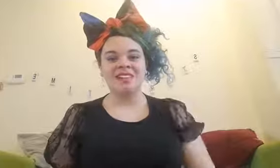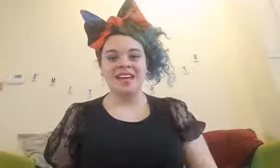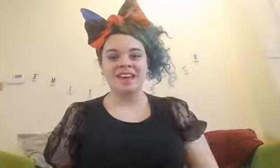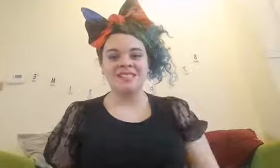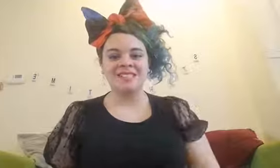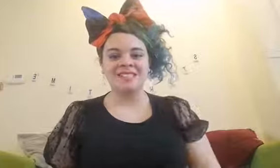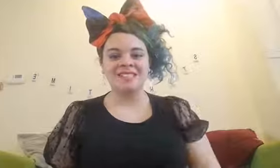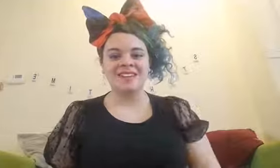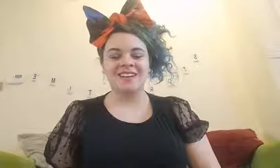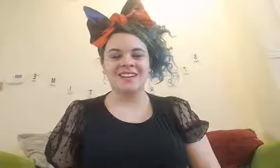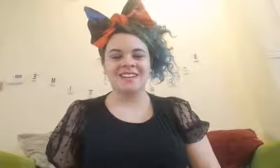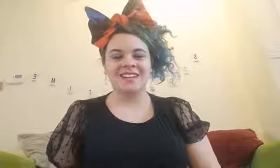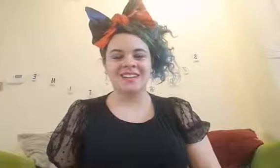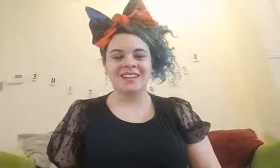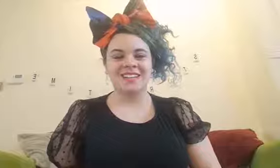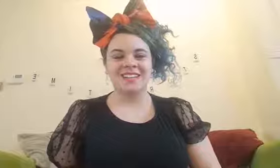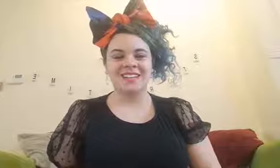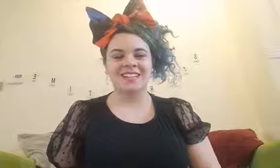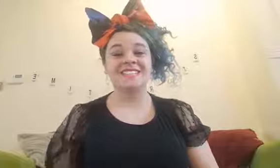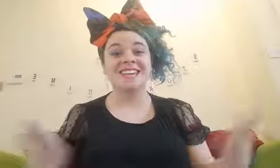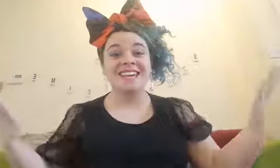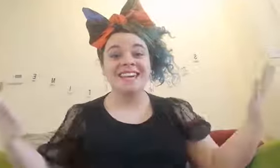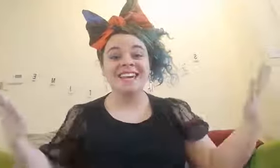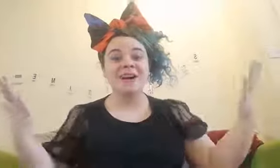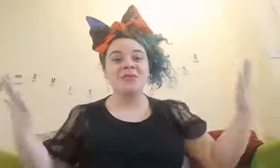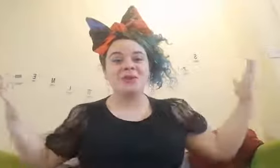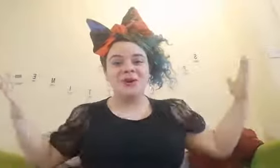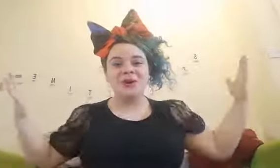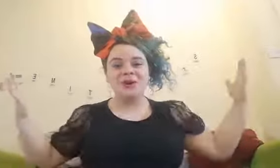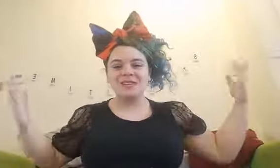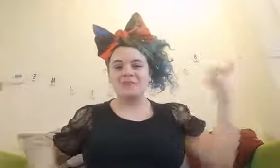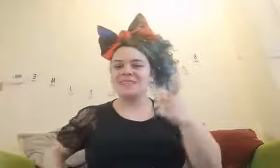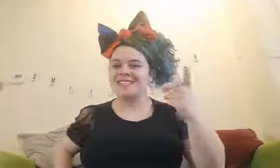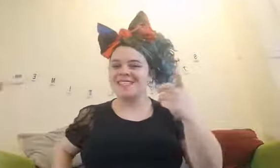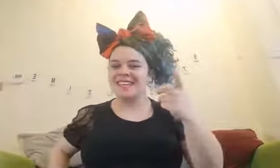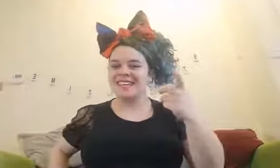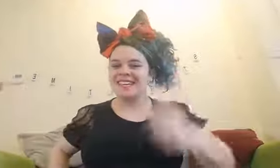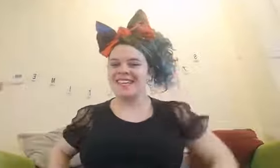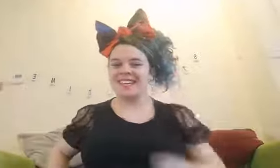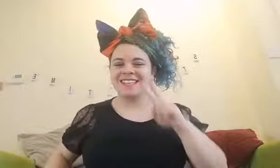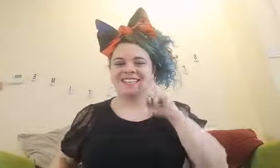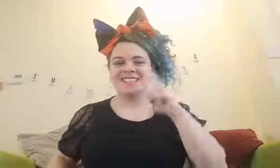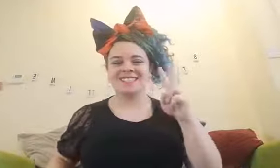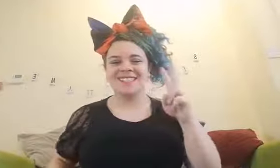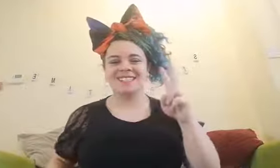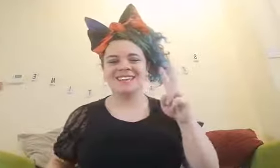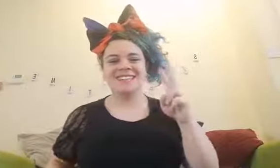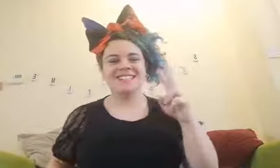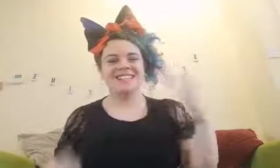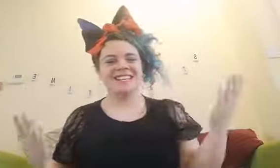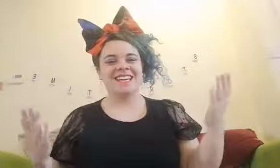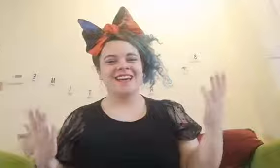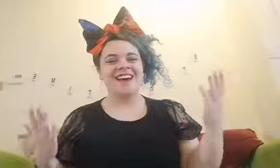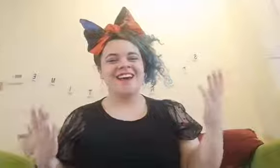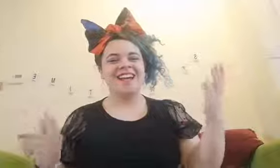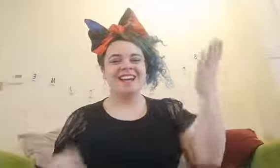Yeah, mosquitoes. I like it. Chili! Of course! Peter's here and he says, chili. I need